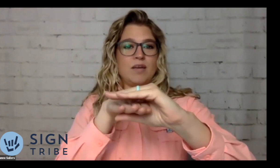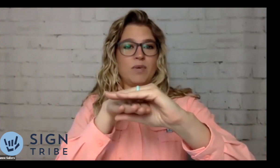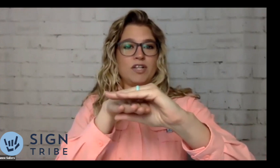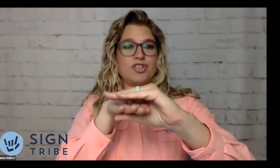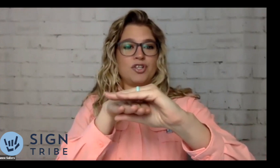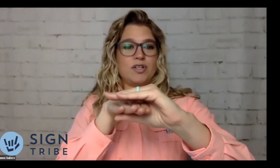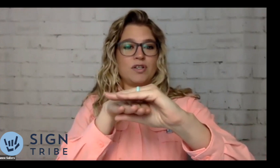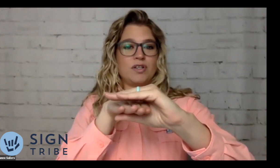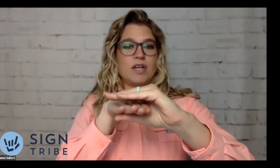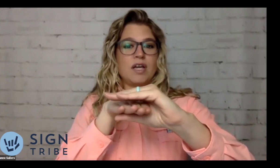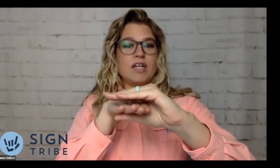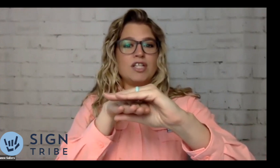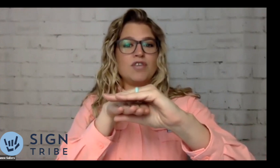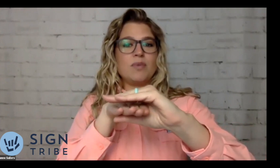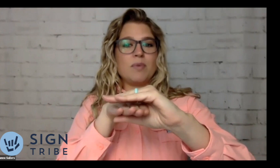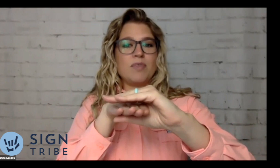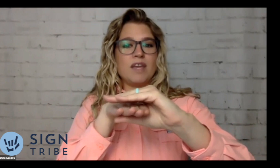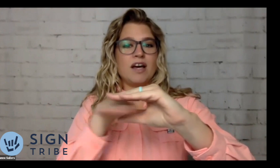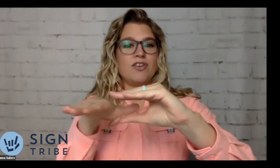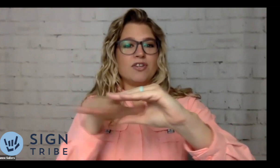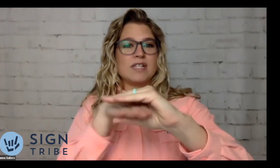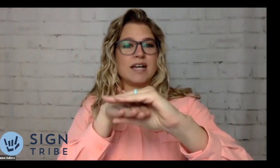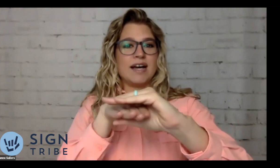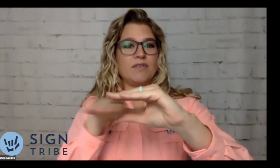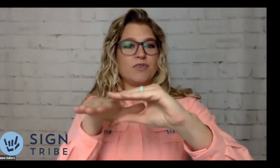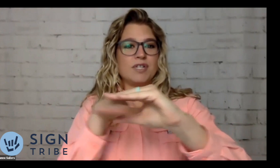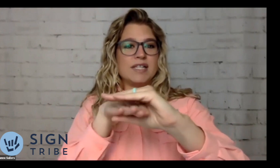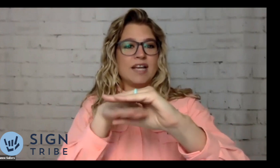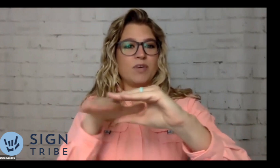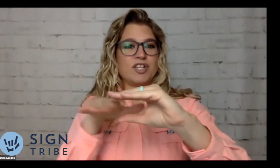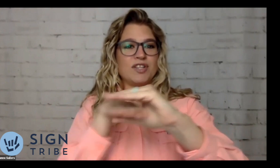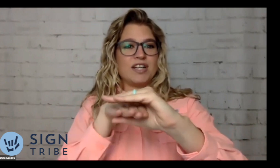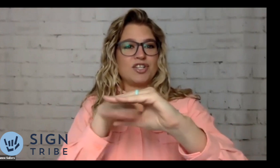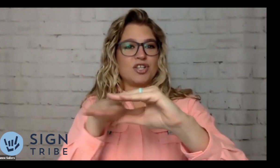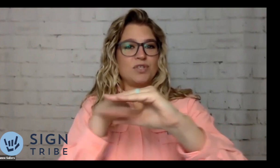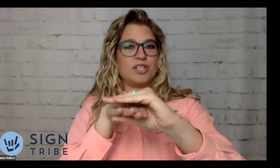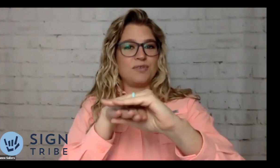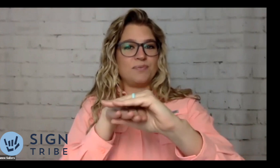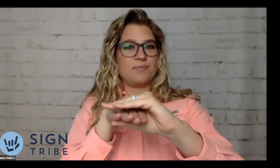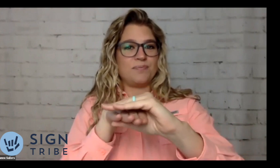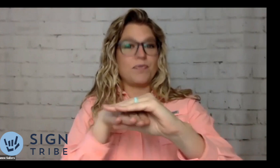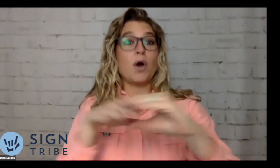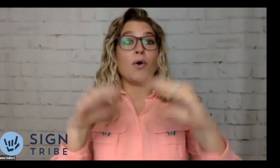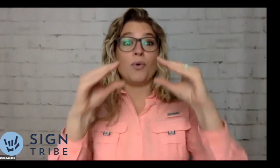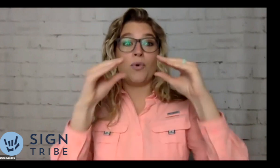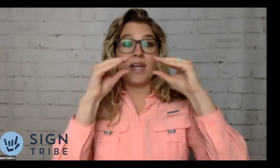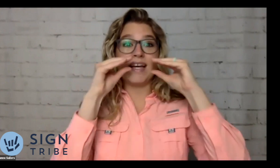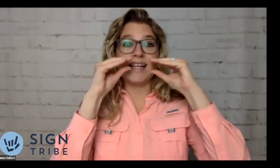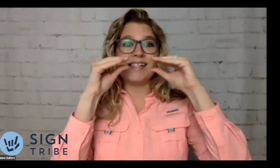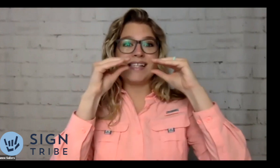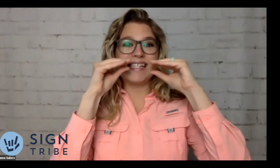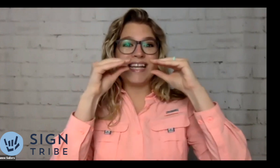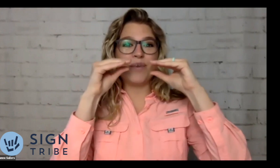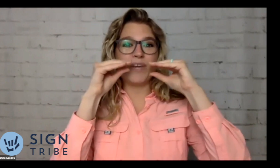sandwich. Do you remember the other sign for sandwich that I showed you? Oh, yes, sandwich,